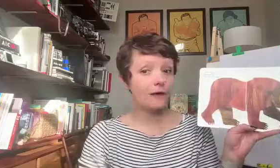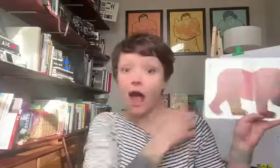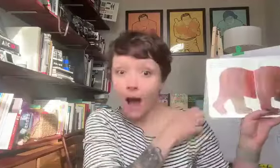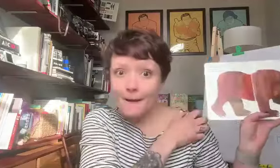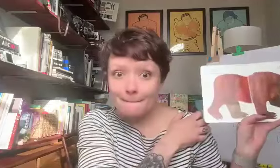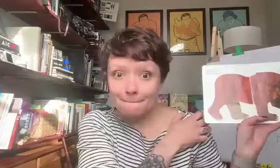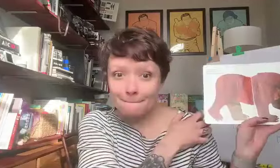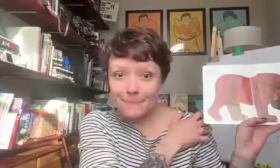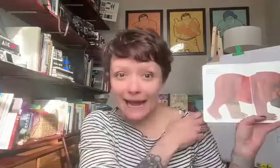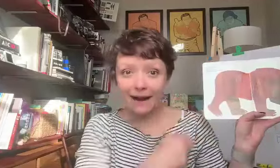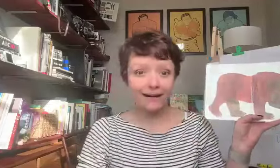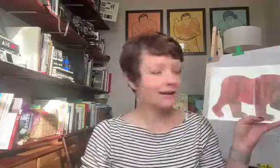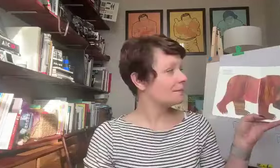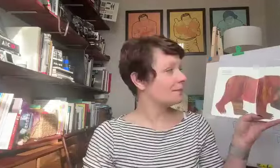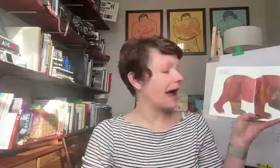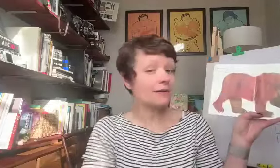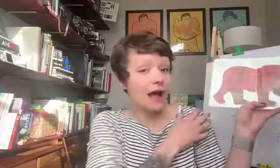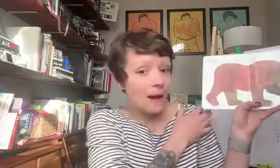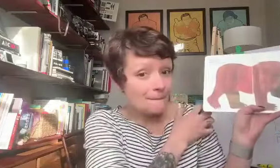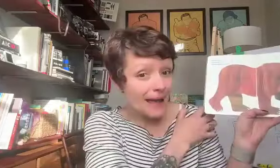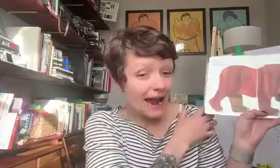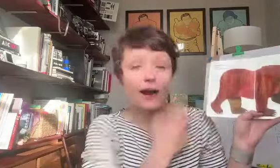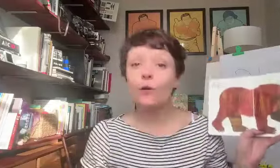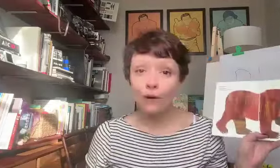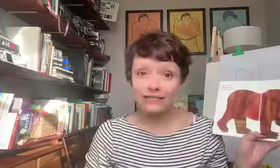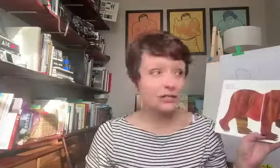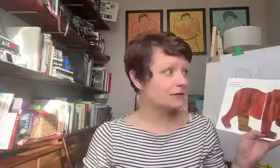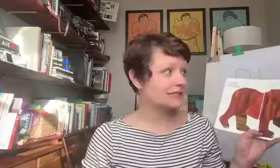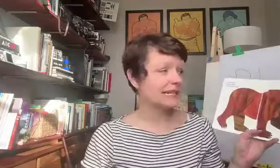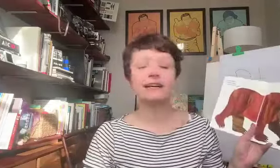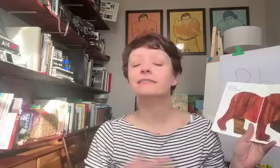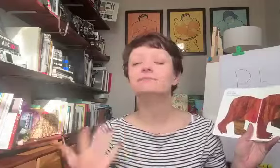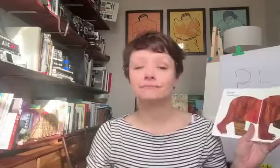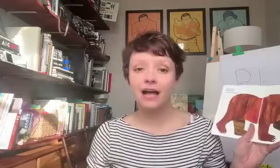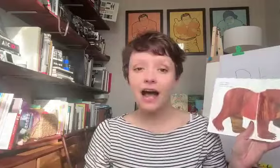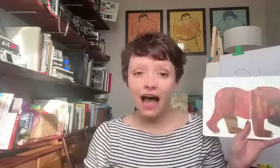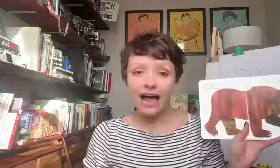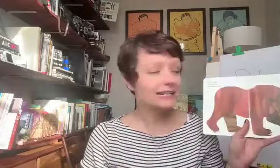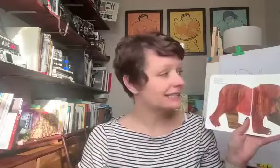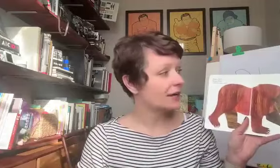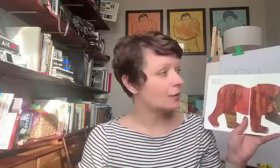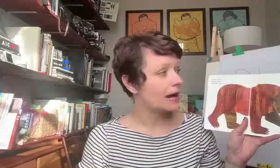Brown bear. Brown bear, what do you see? I see a red